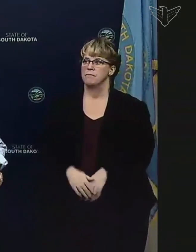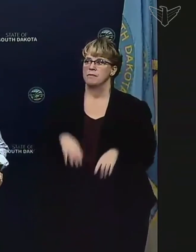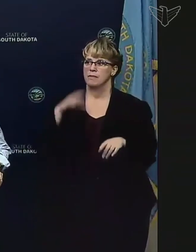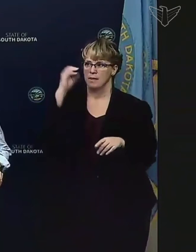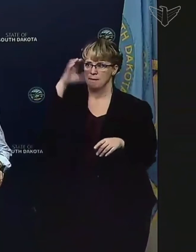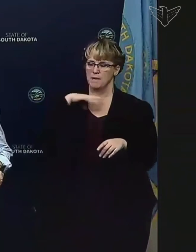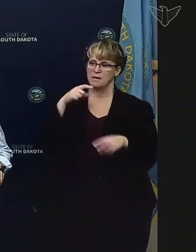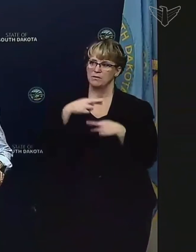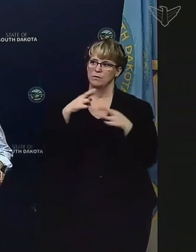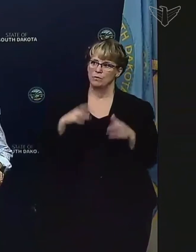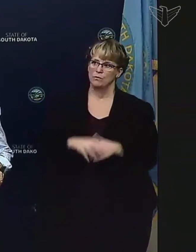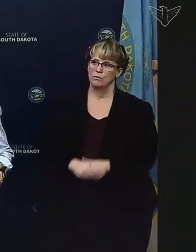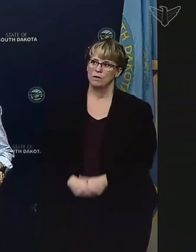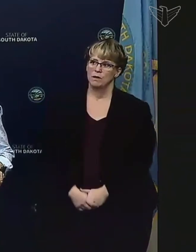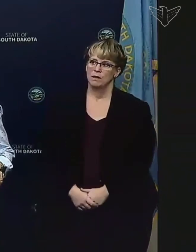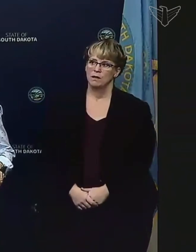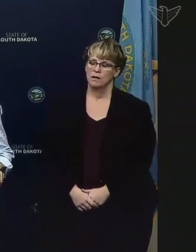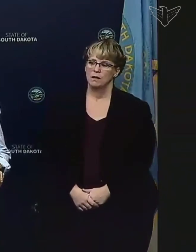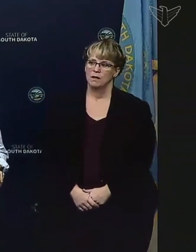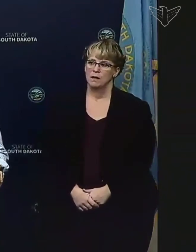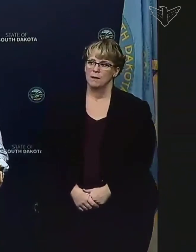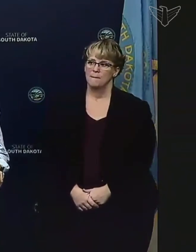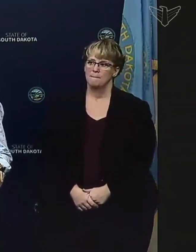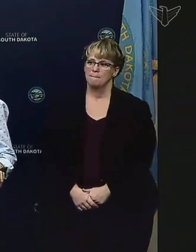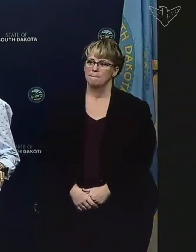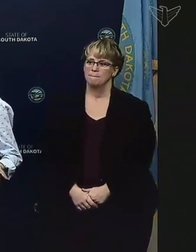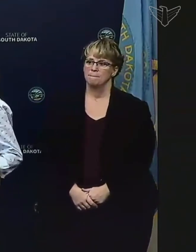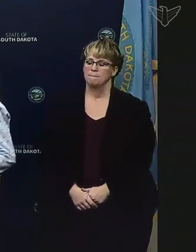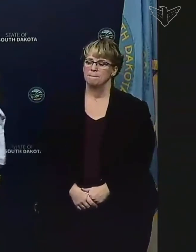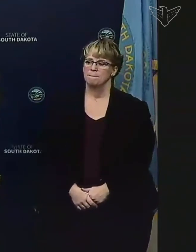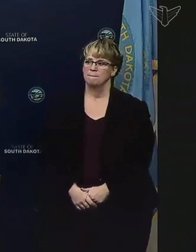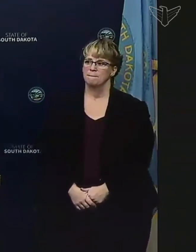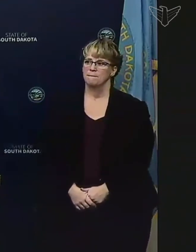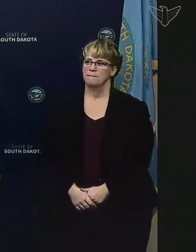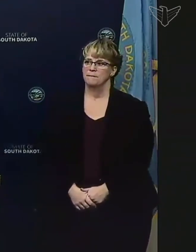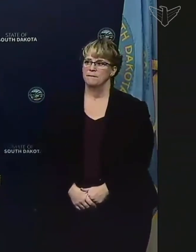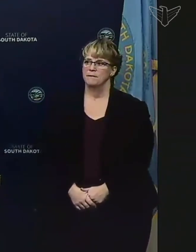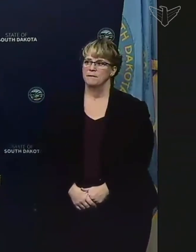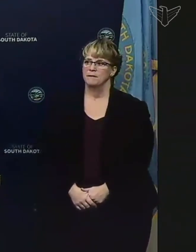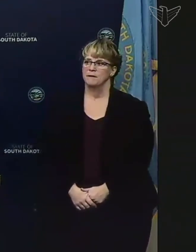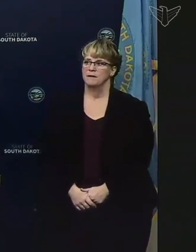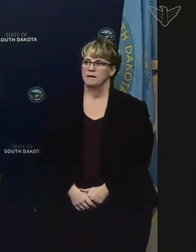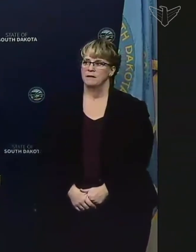Yes. How many tests? Sorry, thank you. How many tests